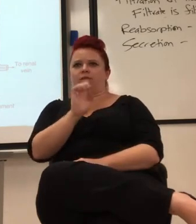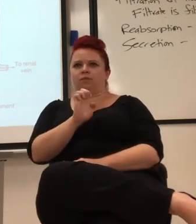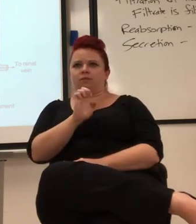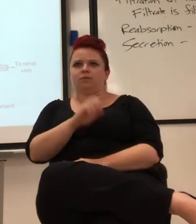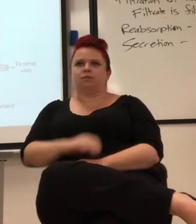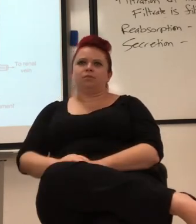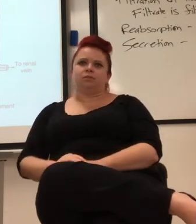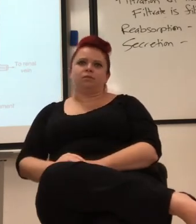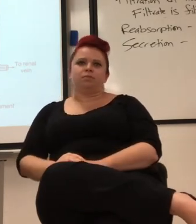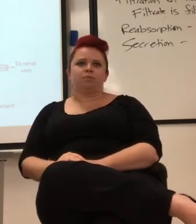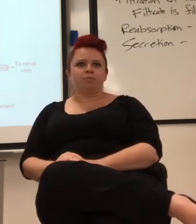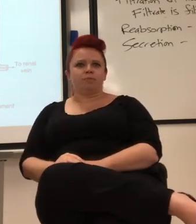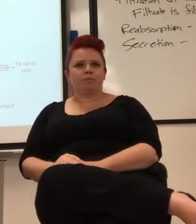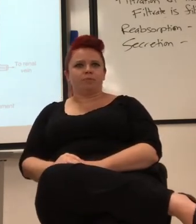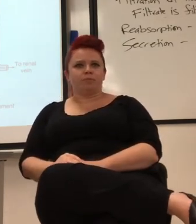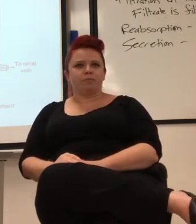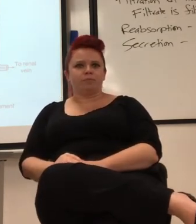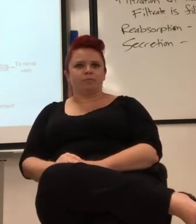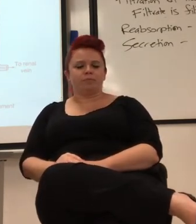to filtrate.